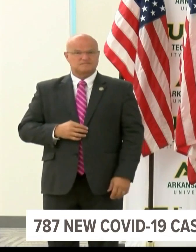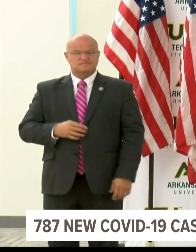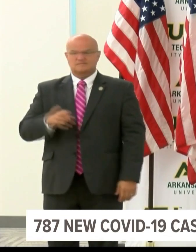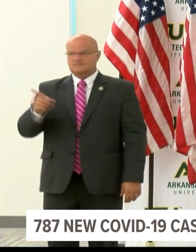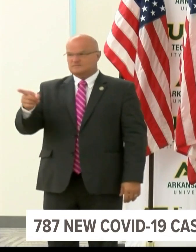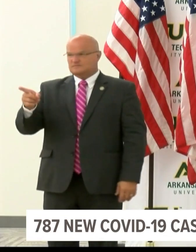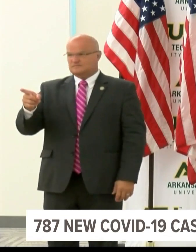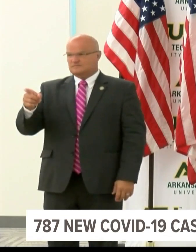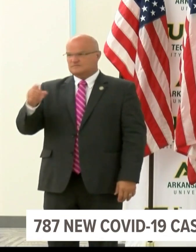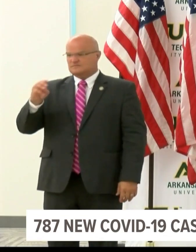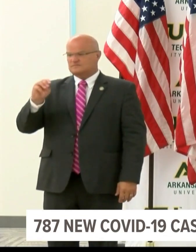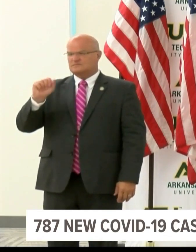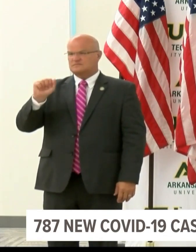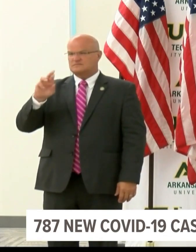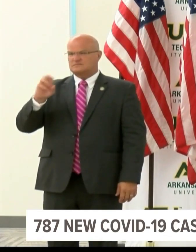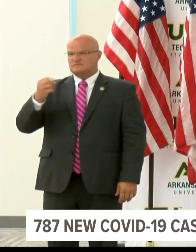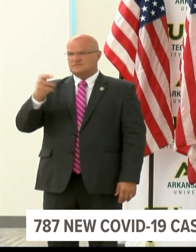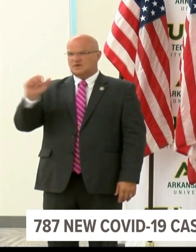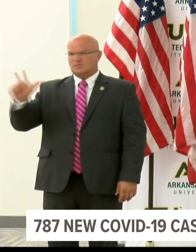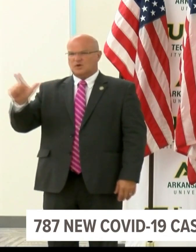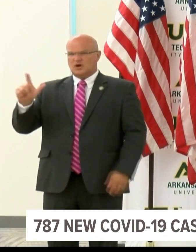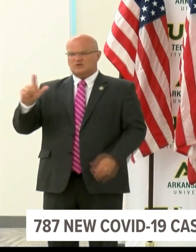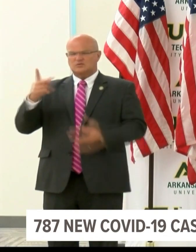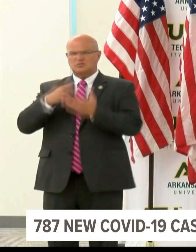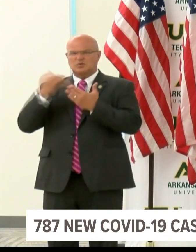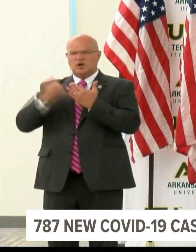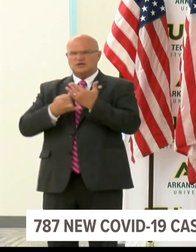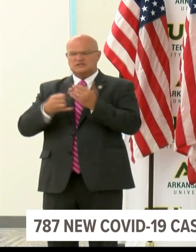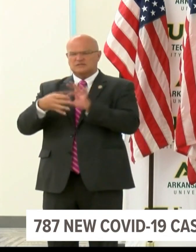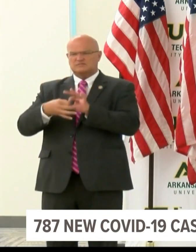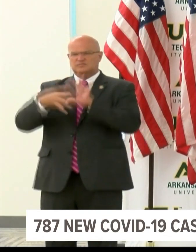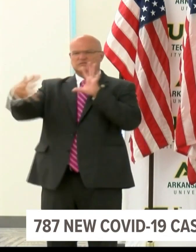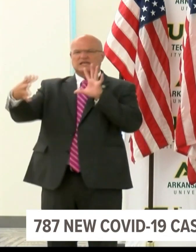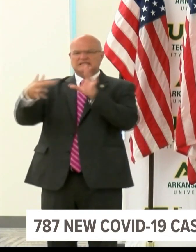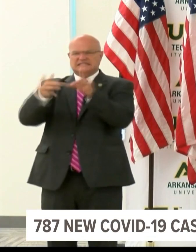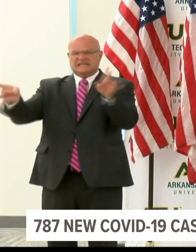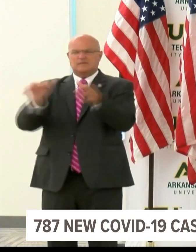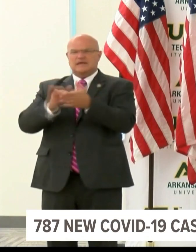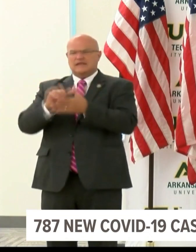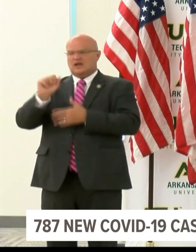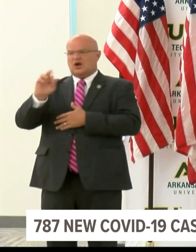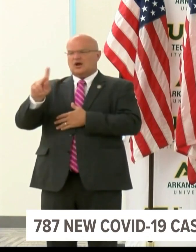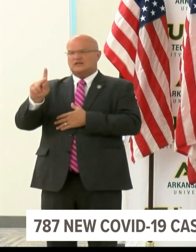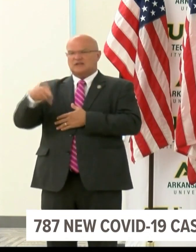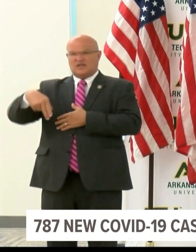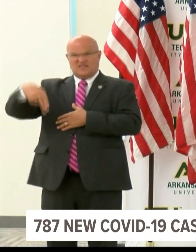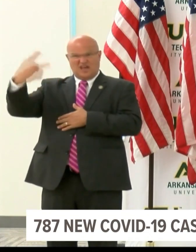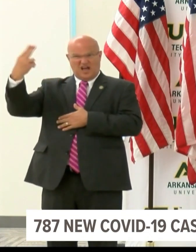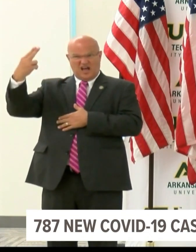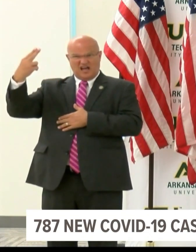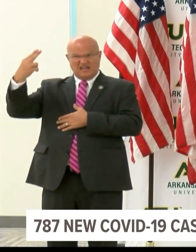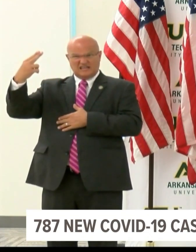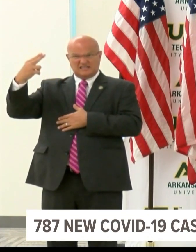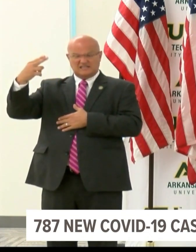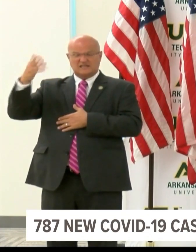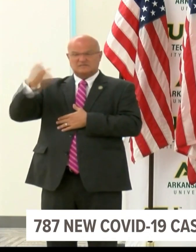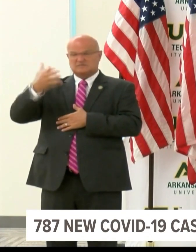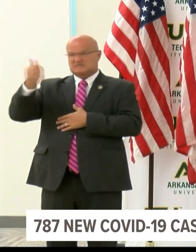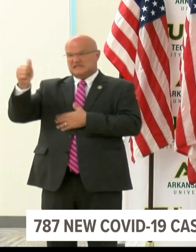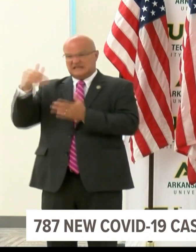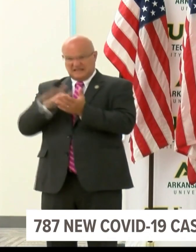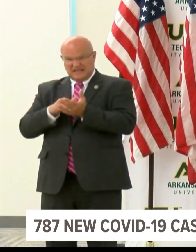The Marshall Project released a statement earlier in the week that Arkansas, by far the highest per